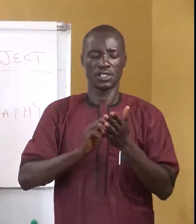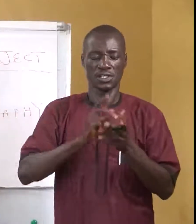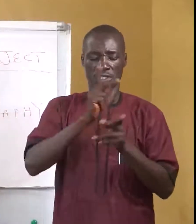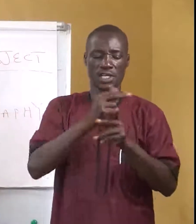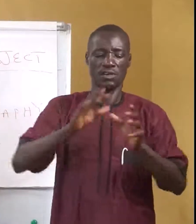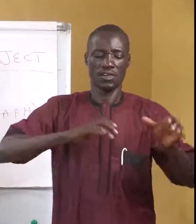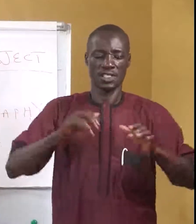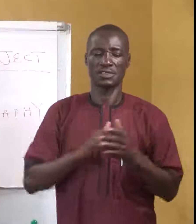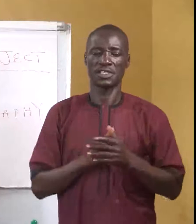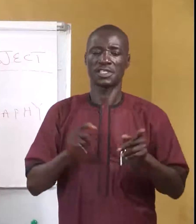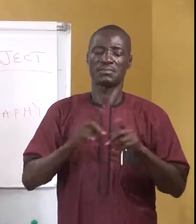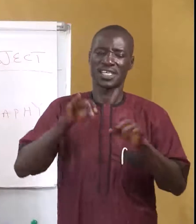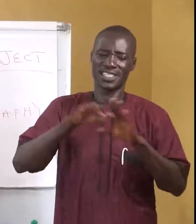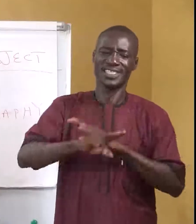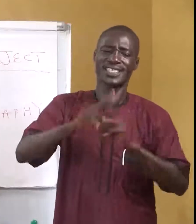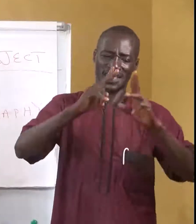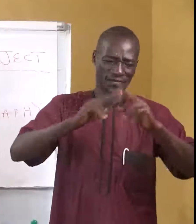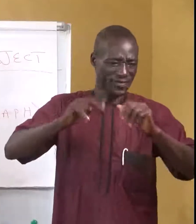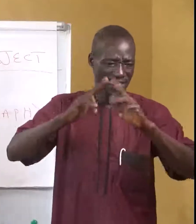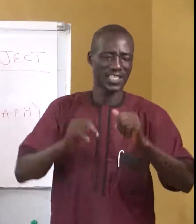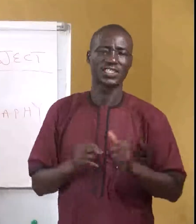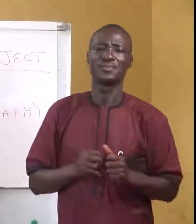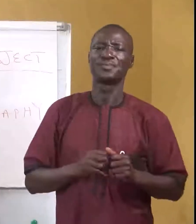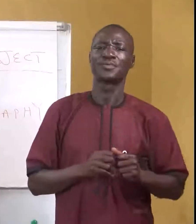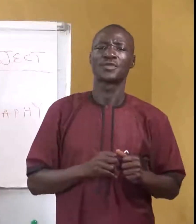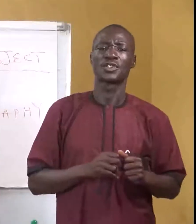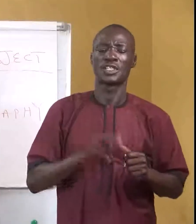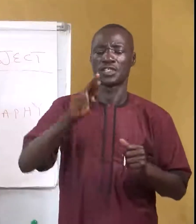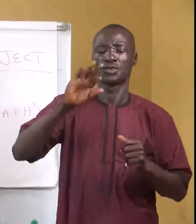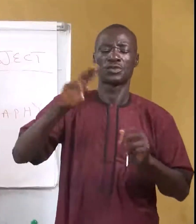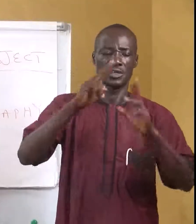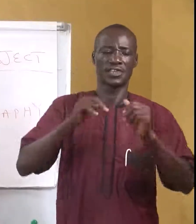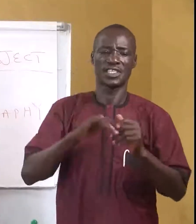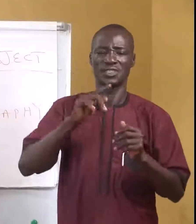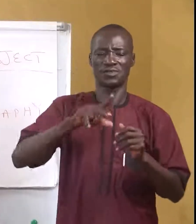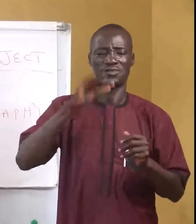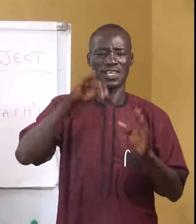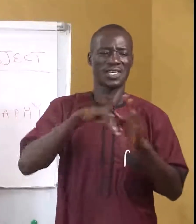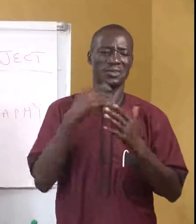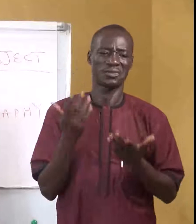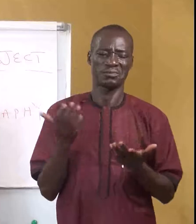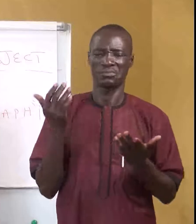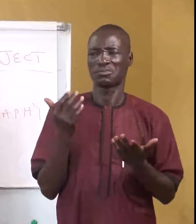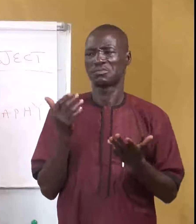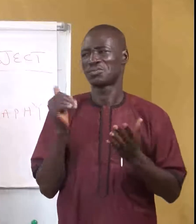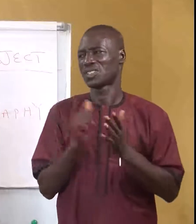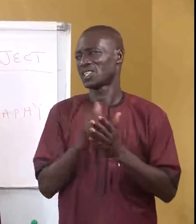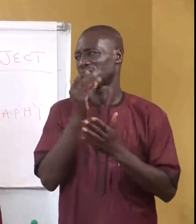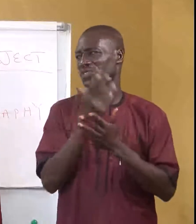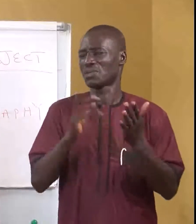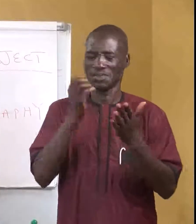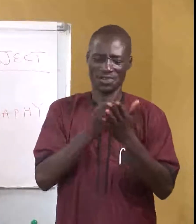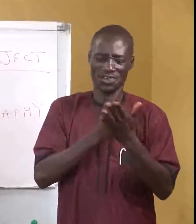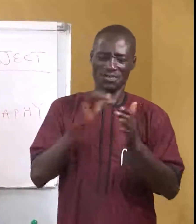activities that is going on there. While in rural settlement, you find the